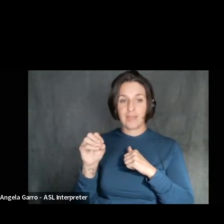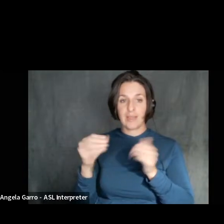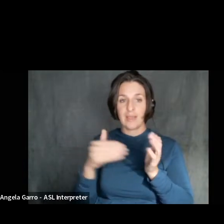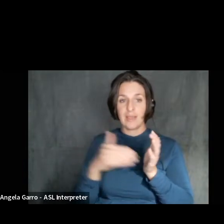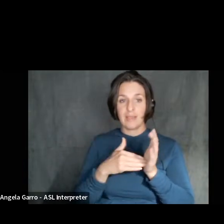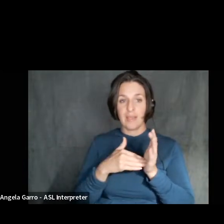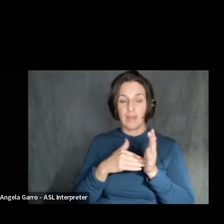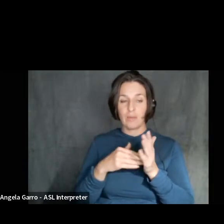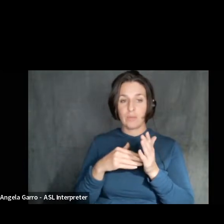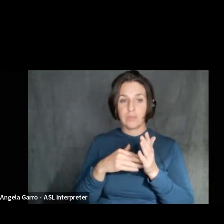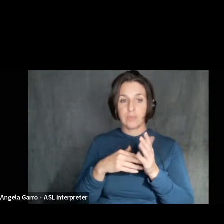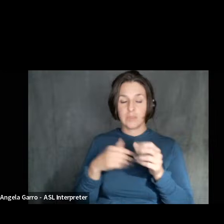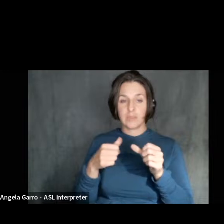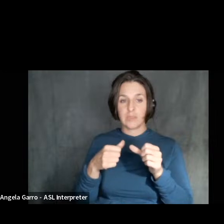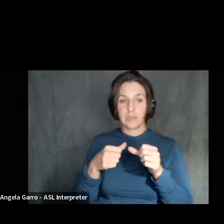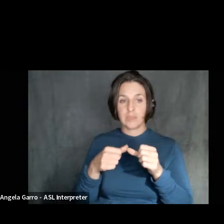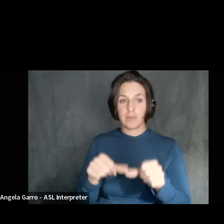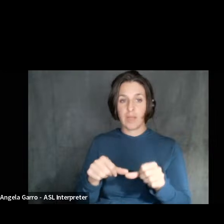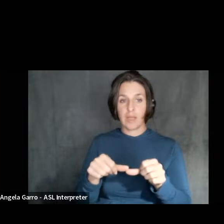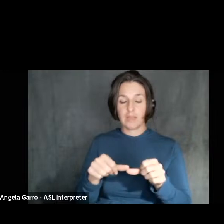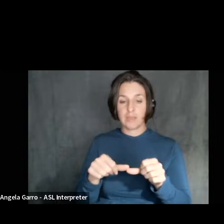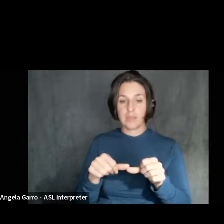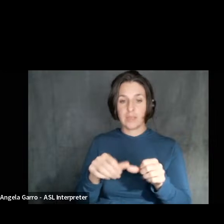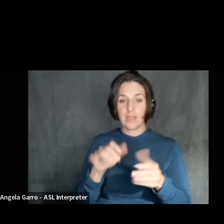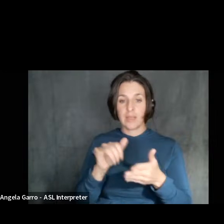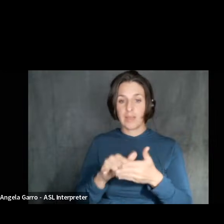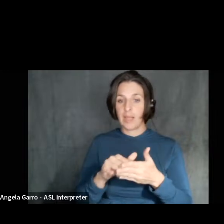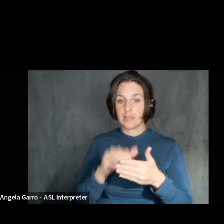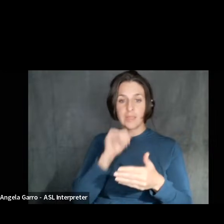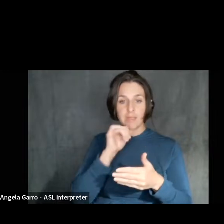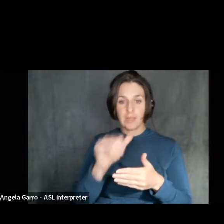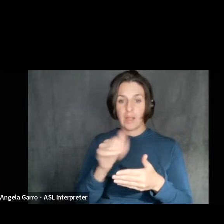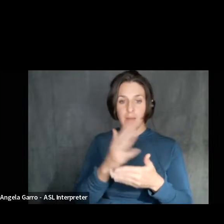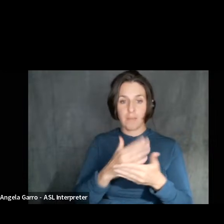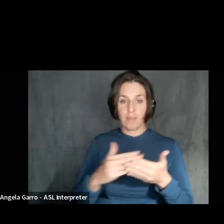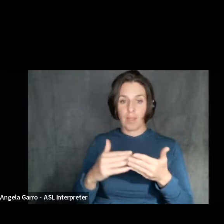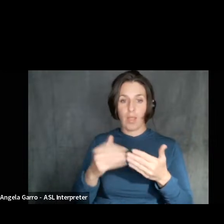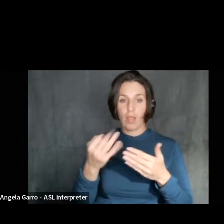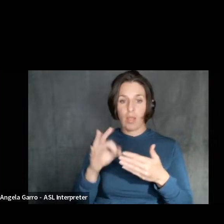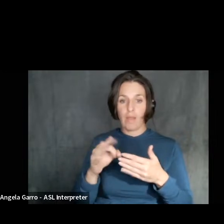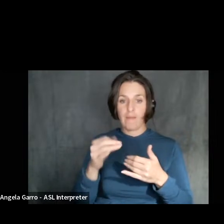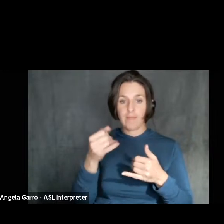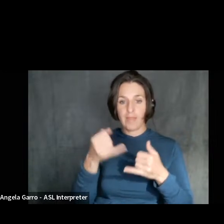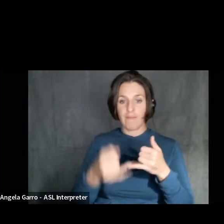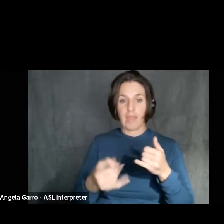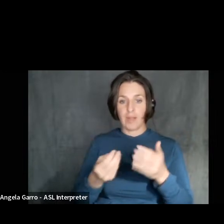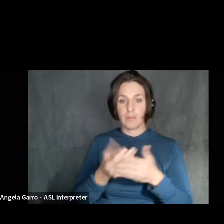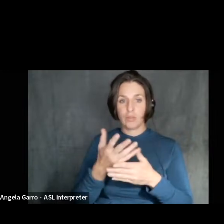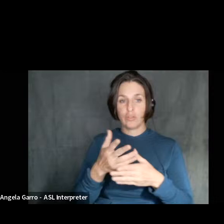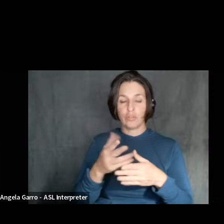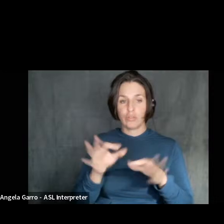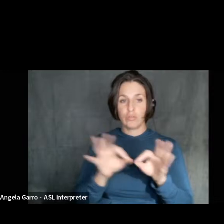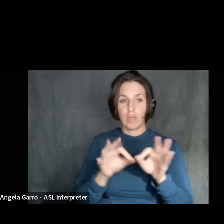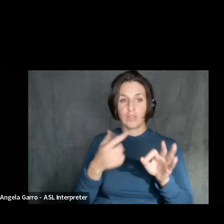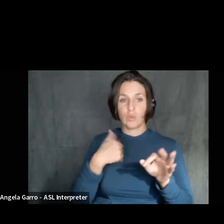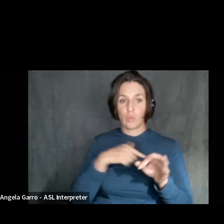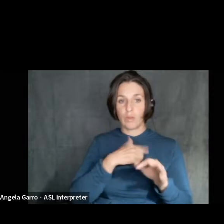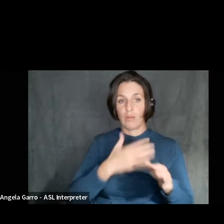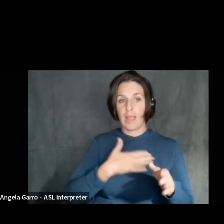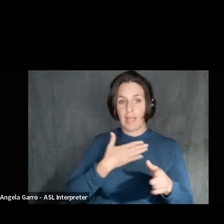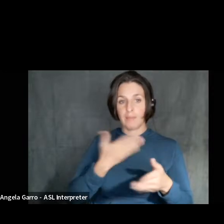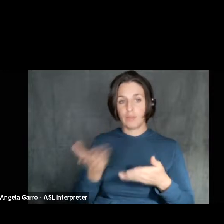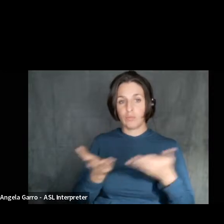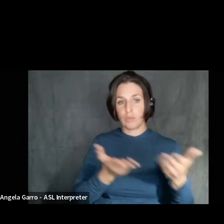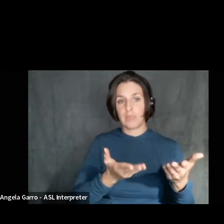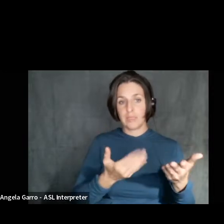deposit that is not subject to the final purchase price. So we're very happy to bring this, and I'm